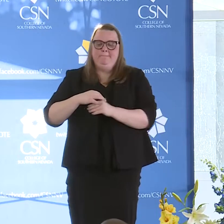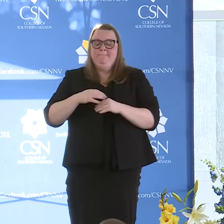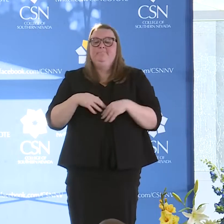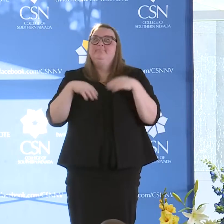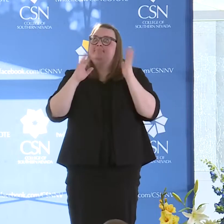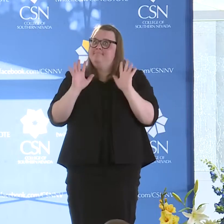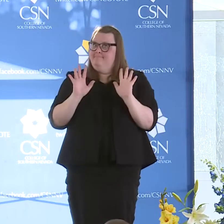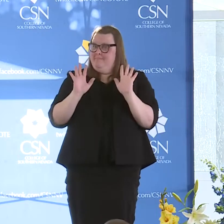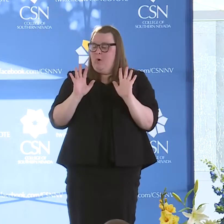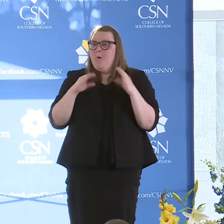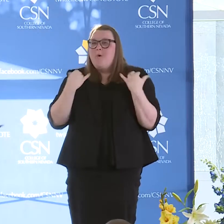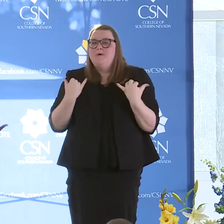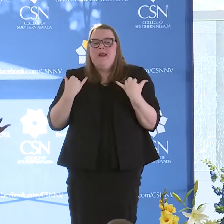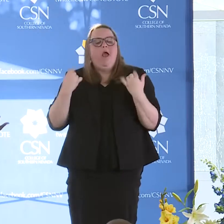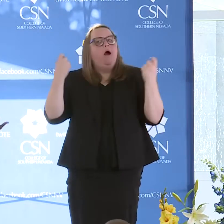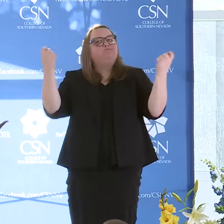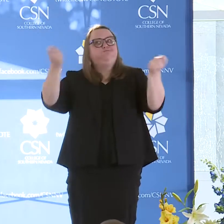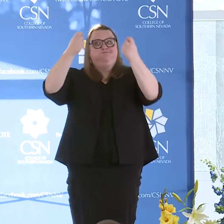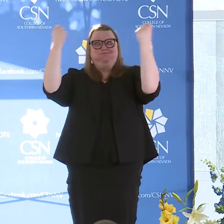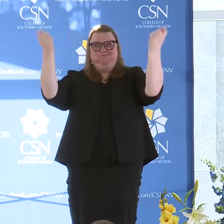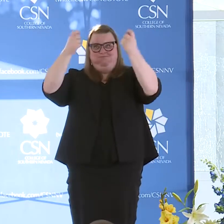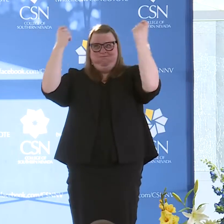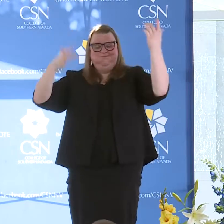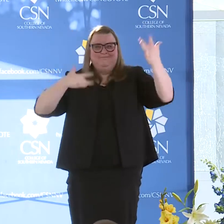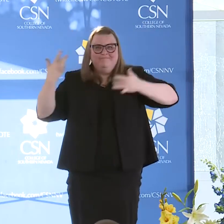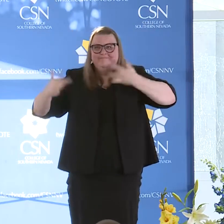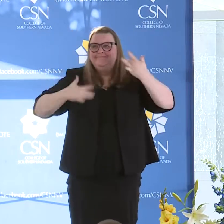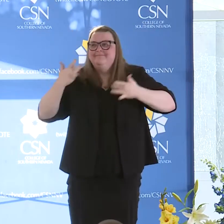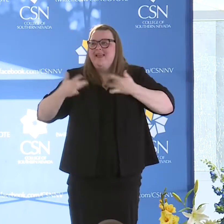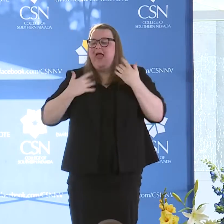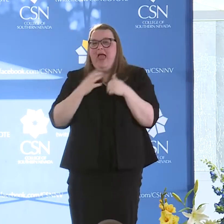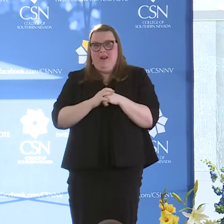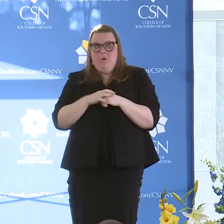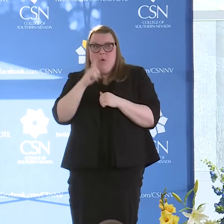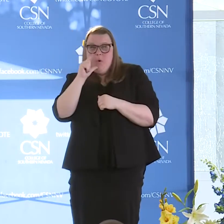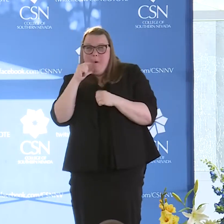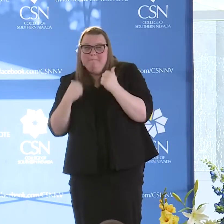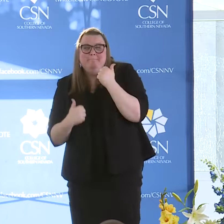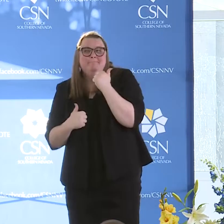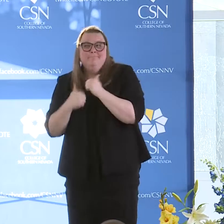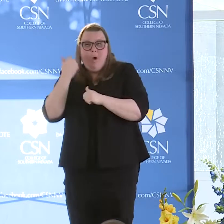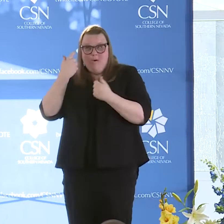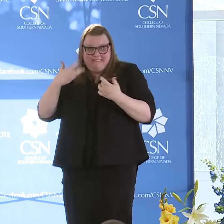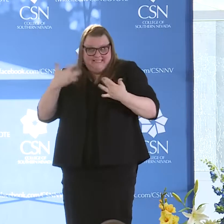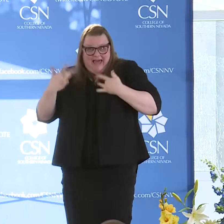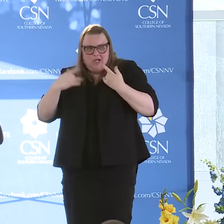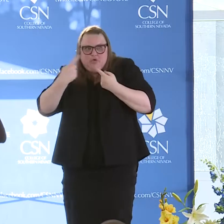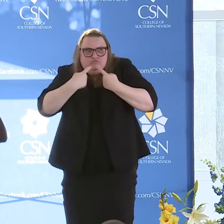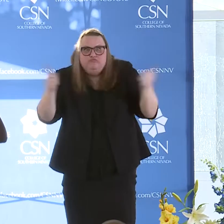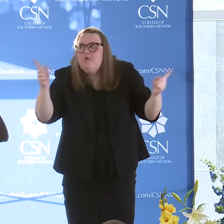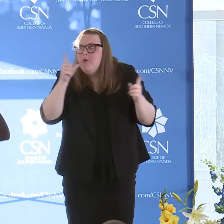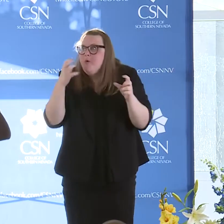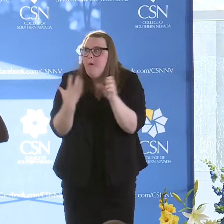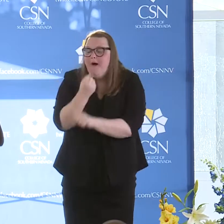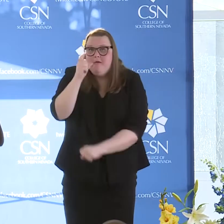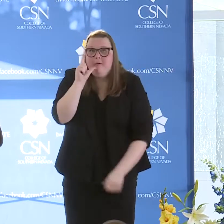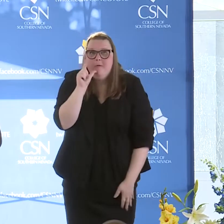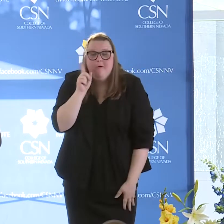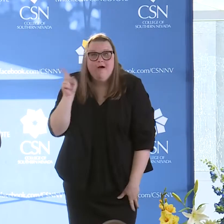So, today is a celebration, and no one is more excited to reveal some big winners